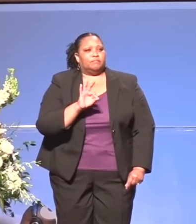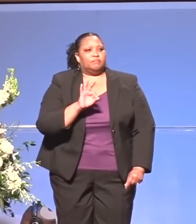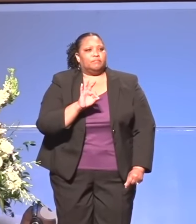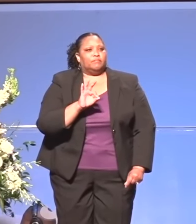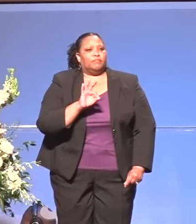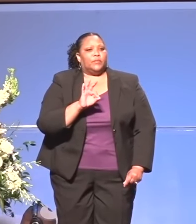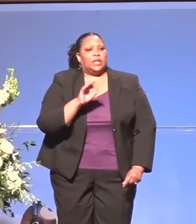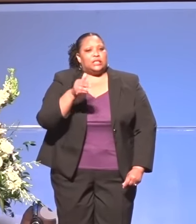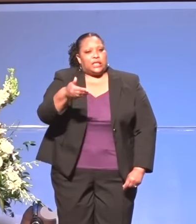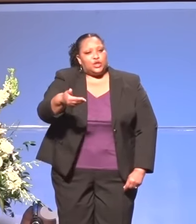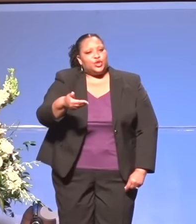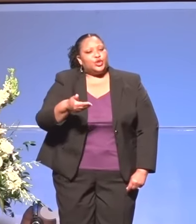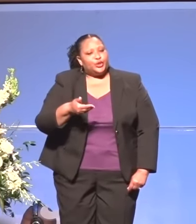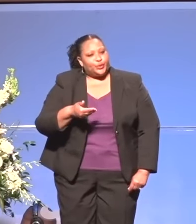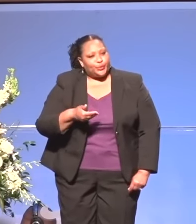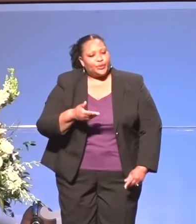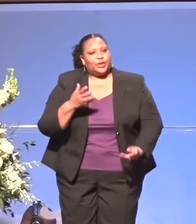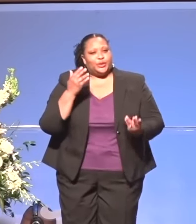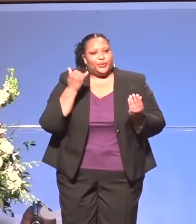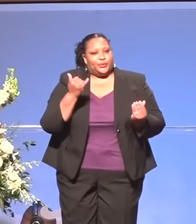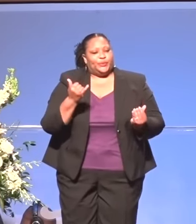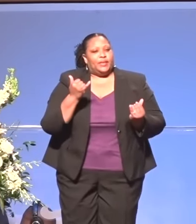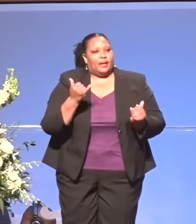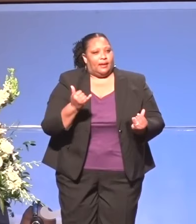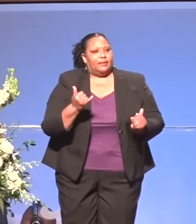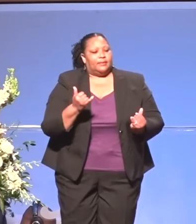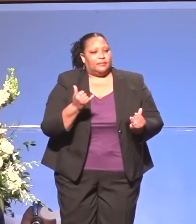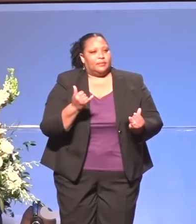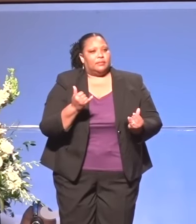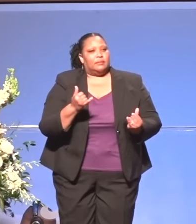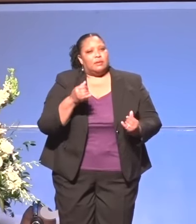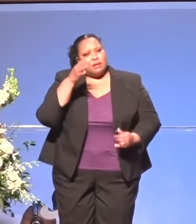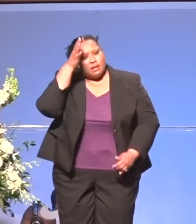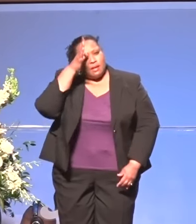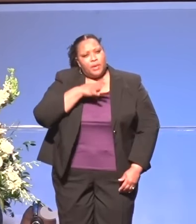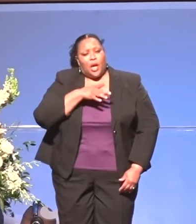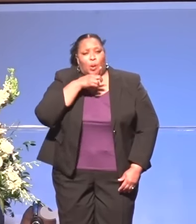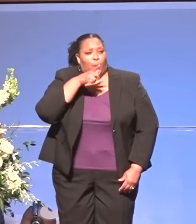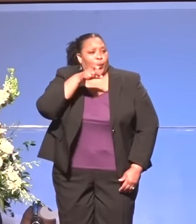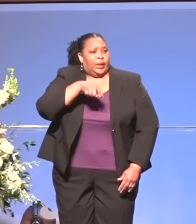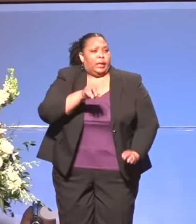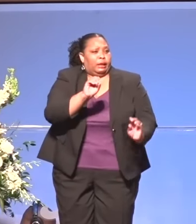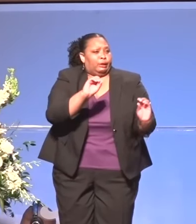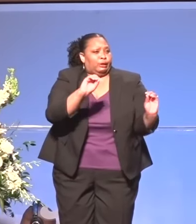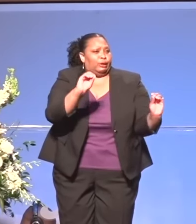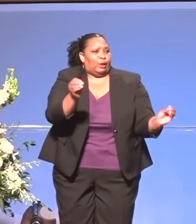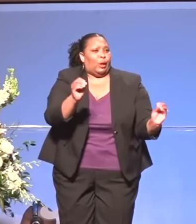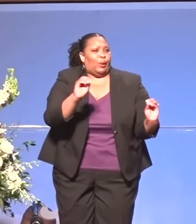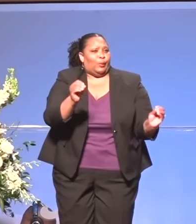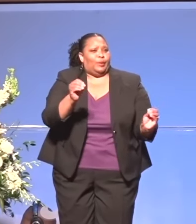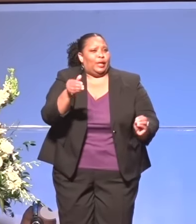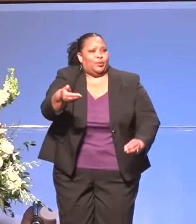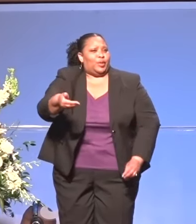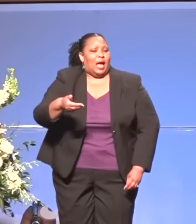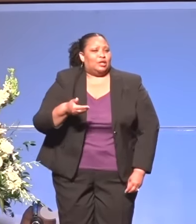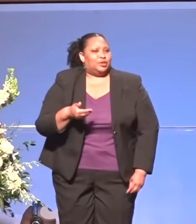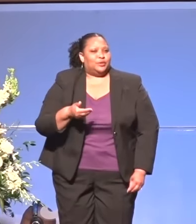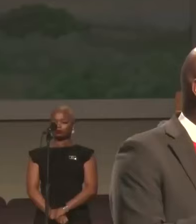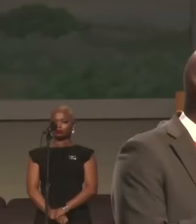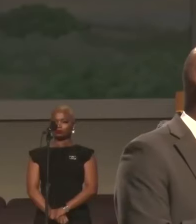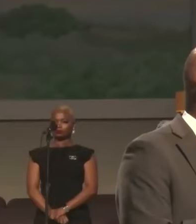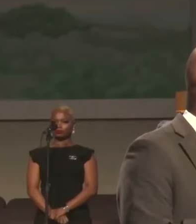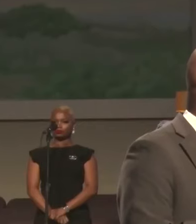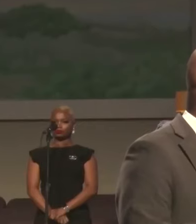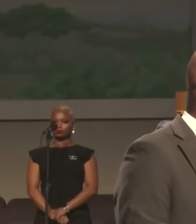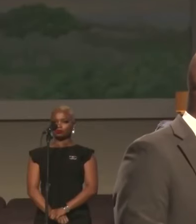is to introduce today a man who needs no introduction but